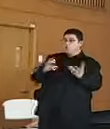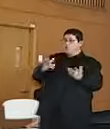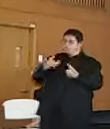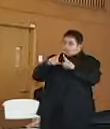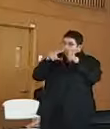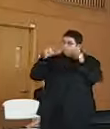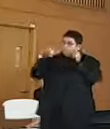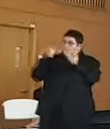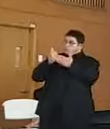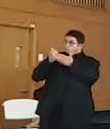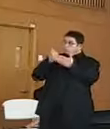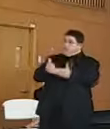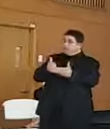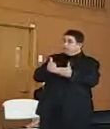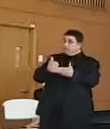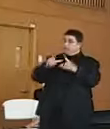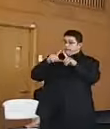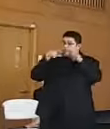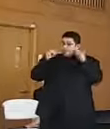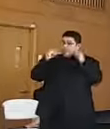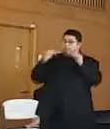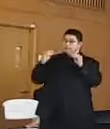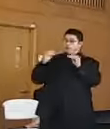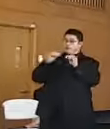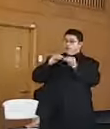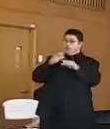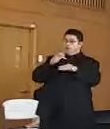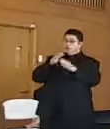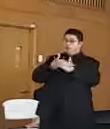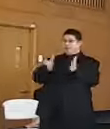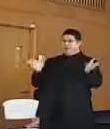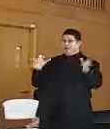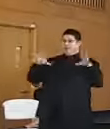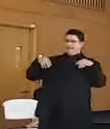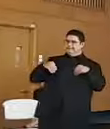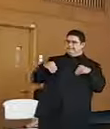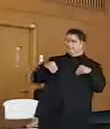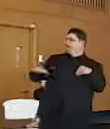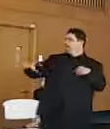help. Masks are becoming more widely accepted across the country.